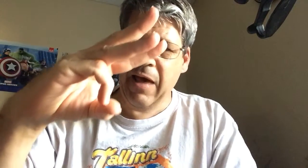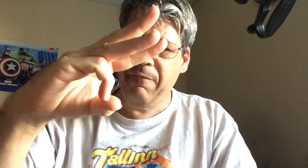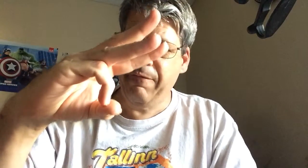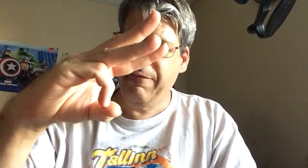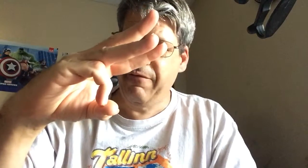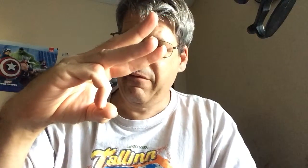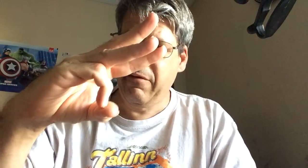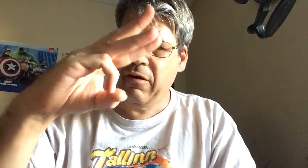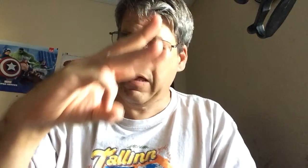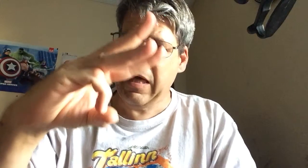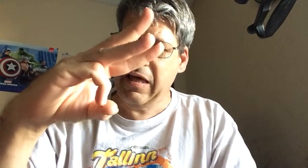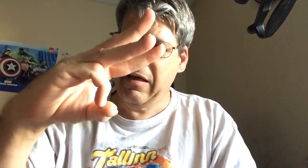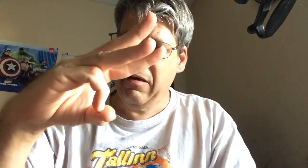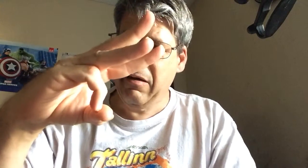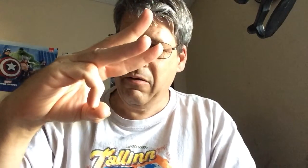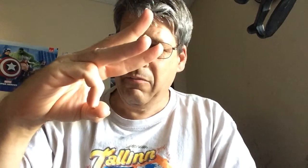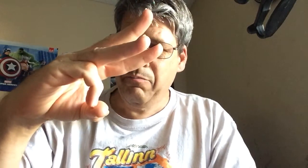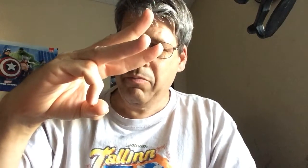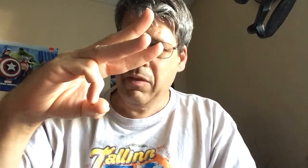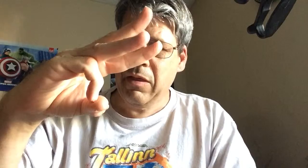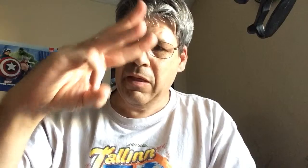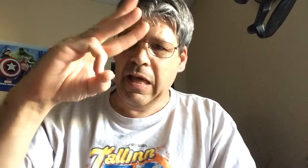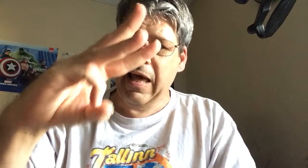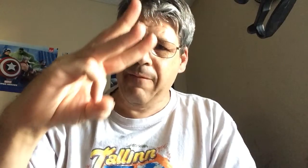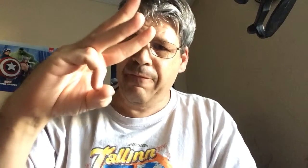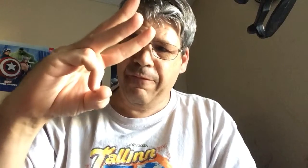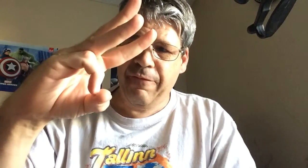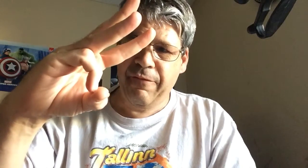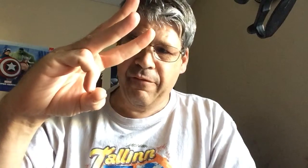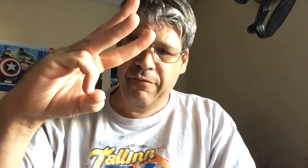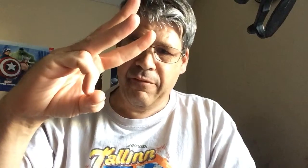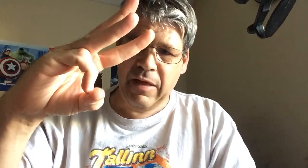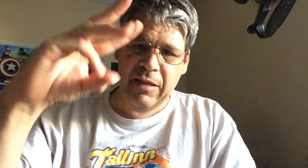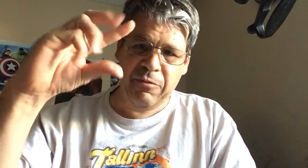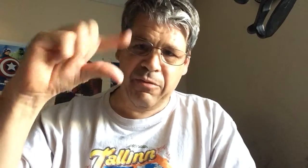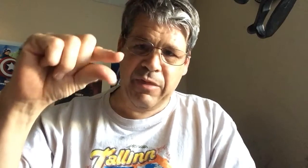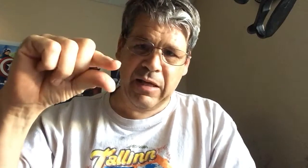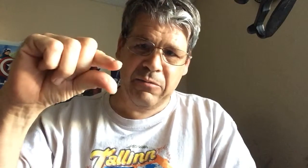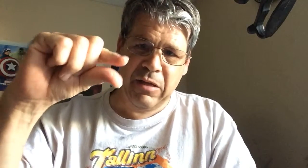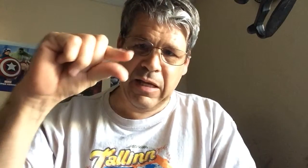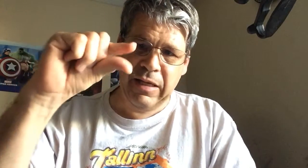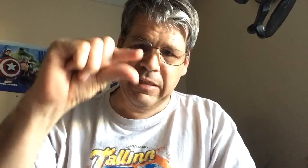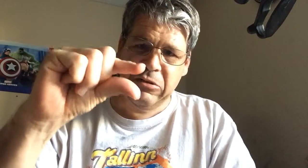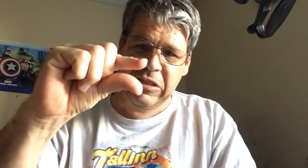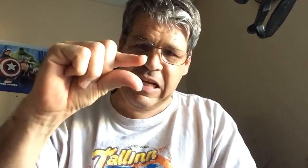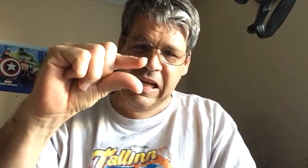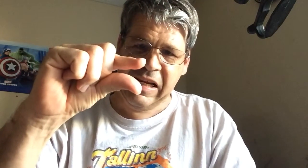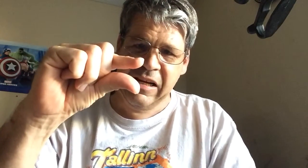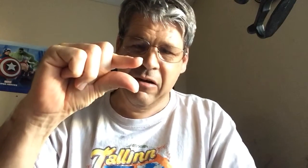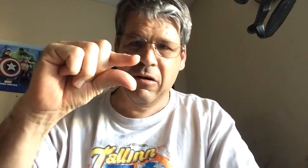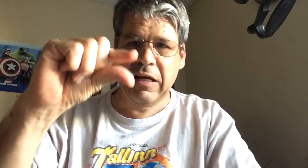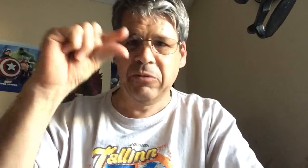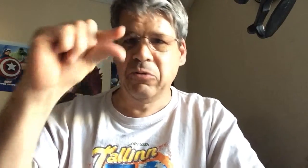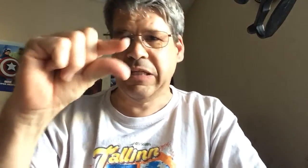F. Okay? F. And that is G. Okay?